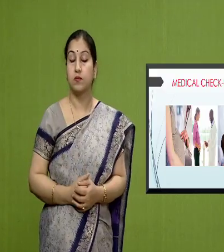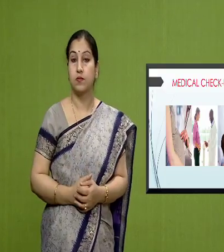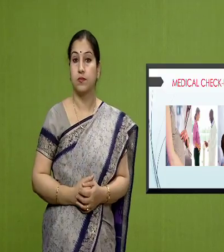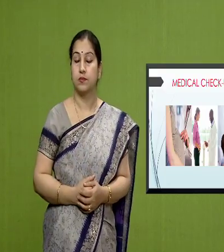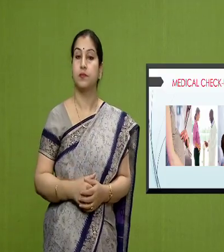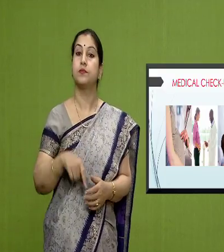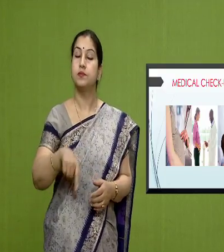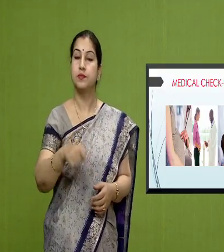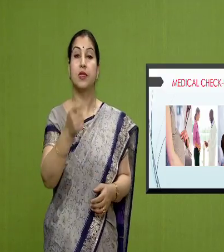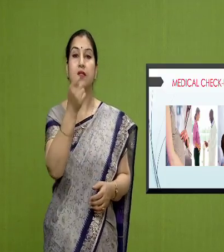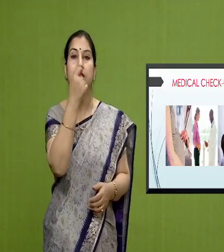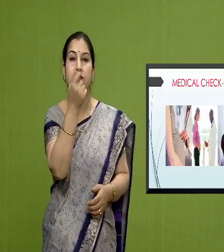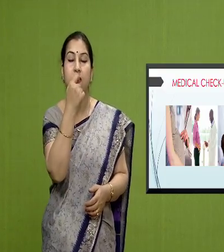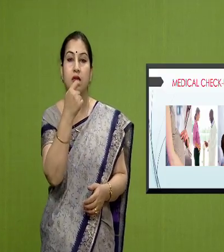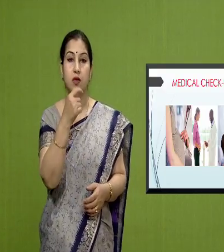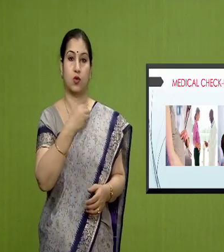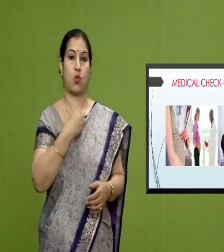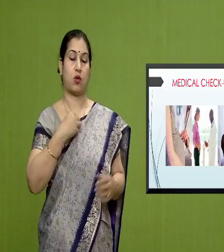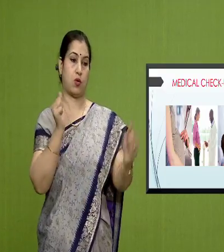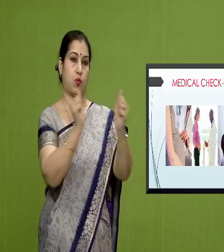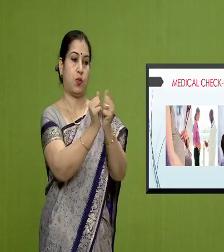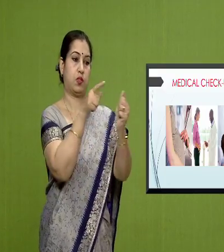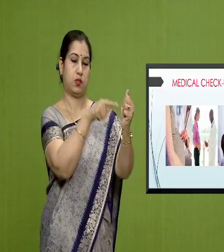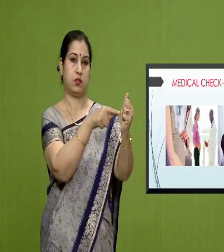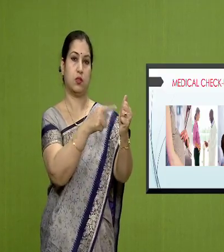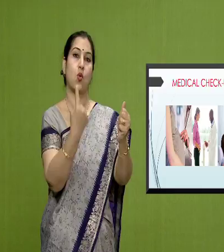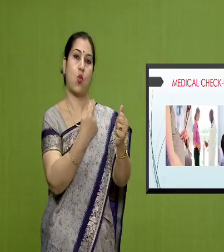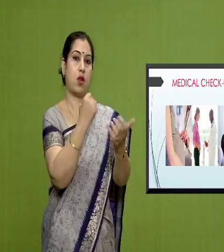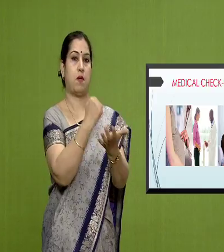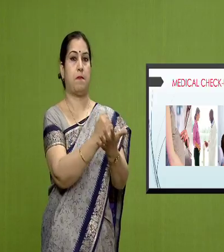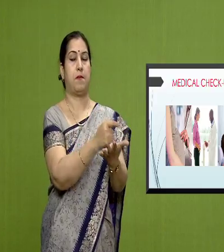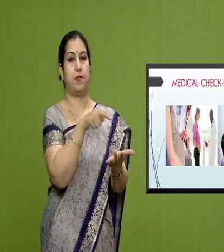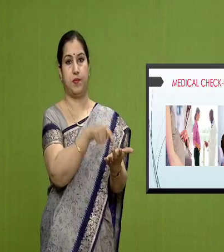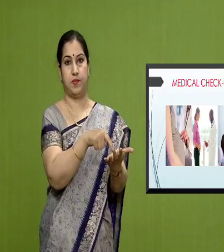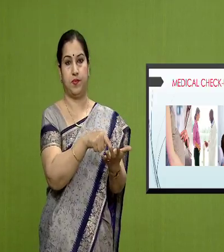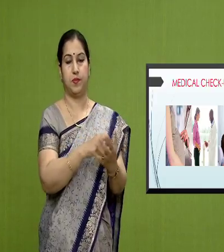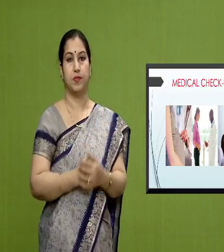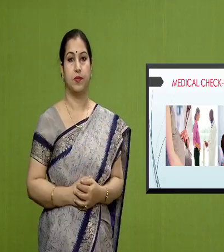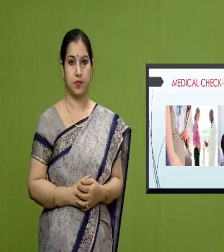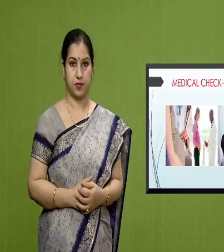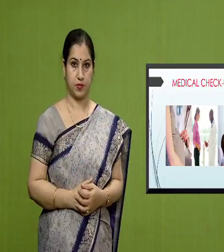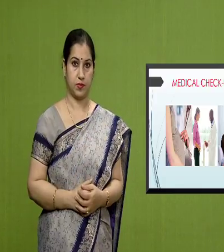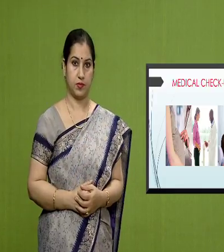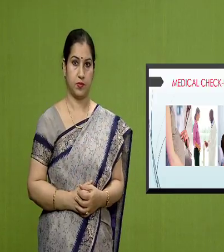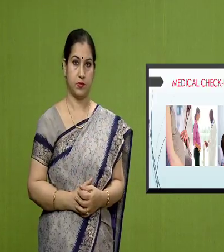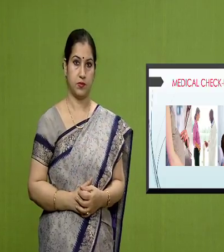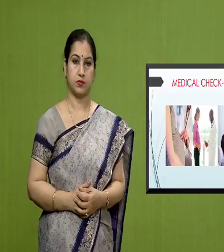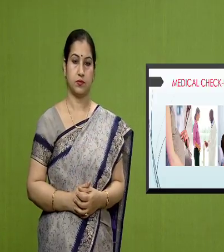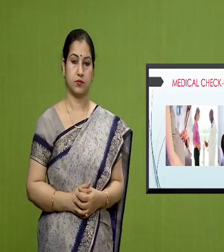Treatment under medical supervision only is required as the case may be. The